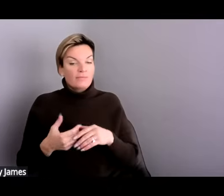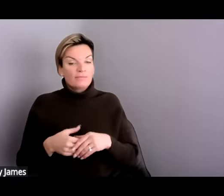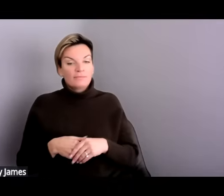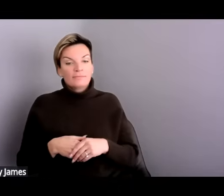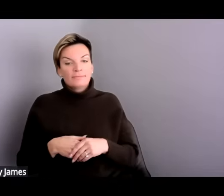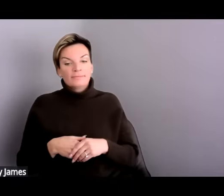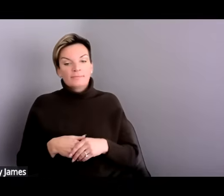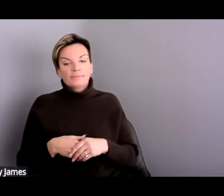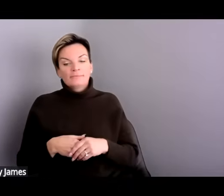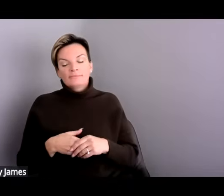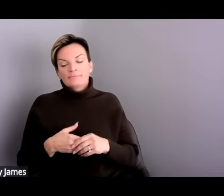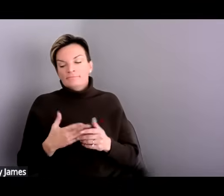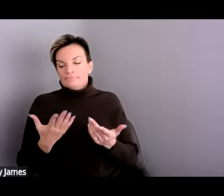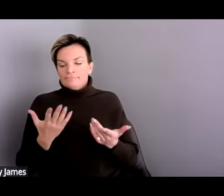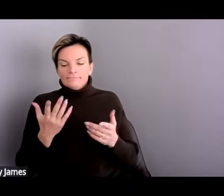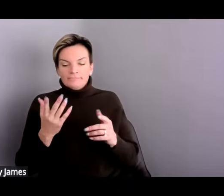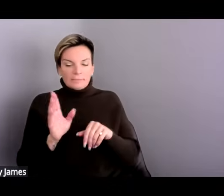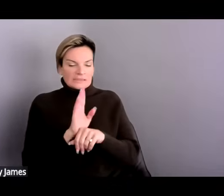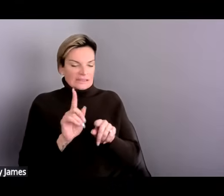trade oriented or whether it's